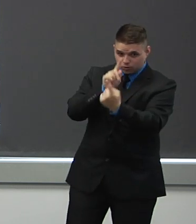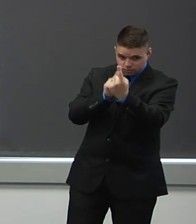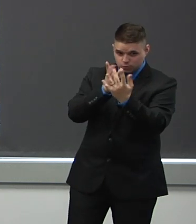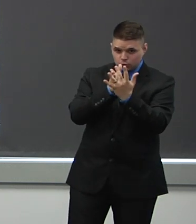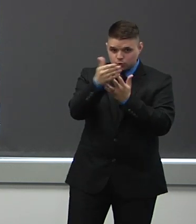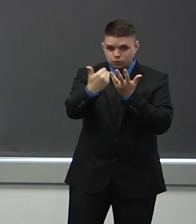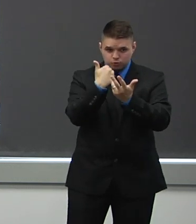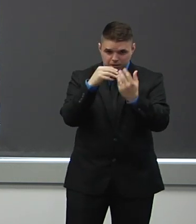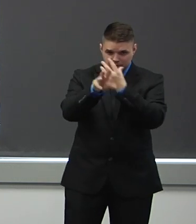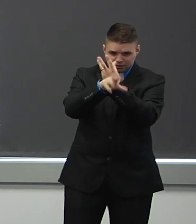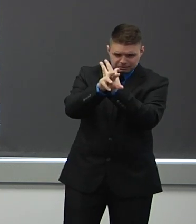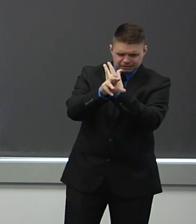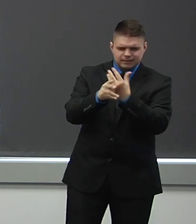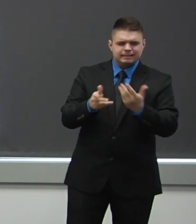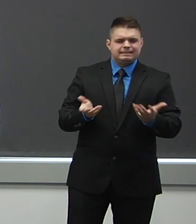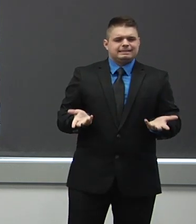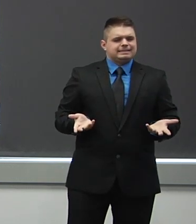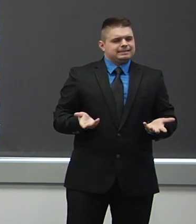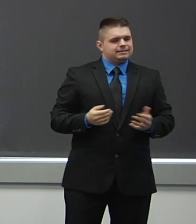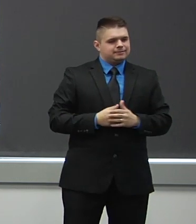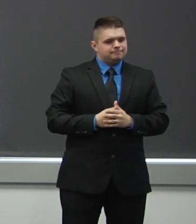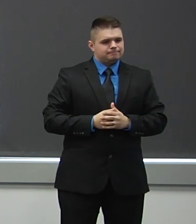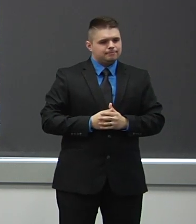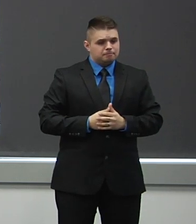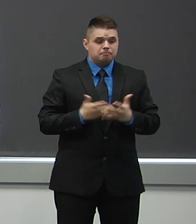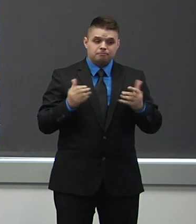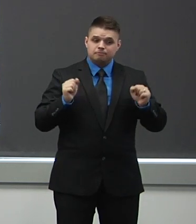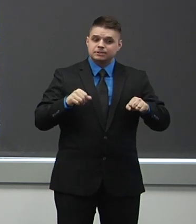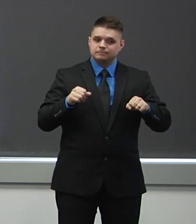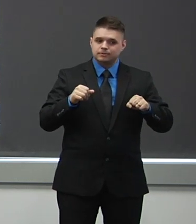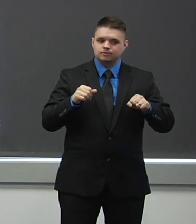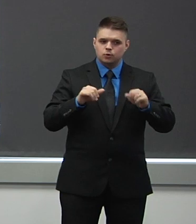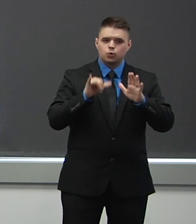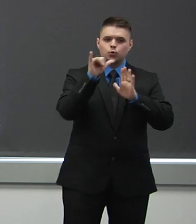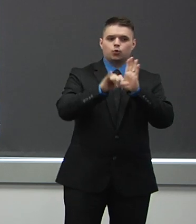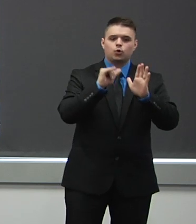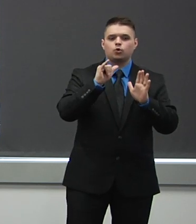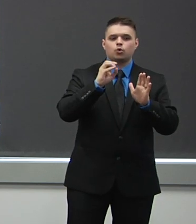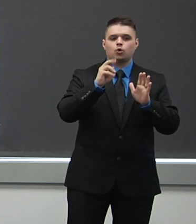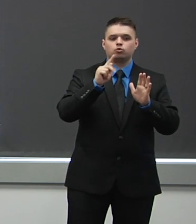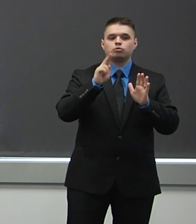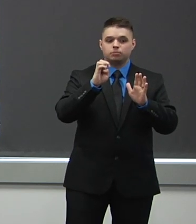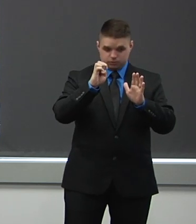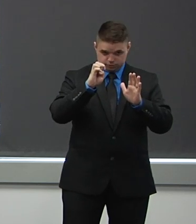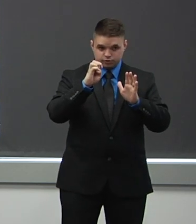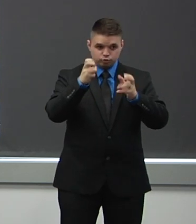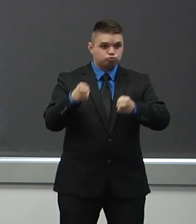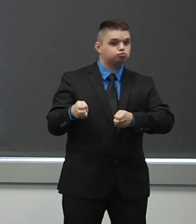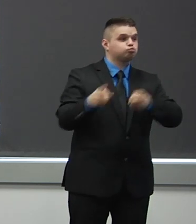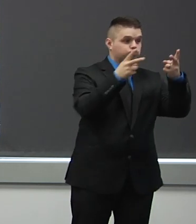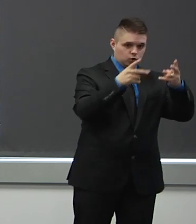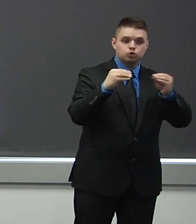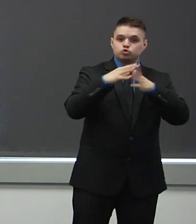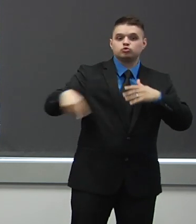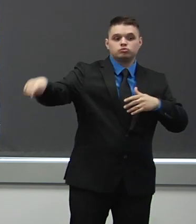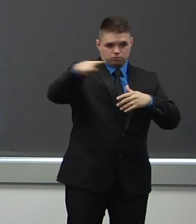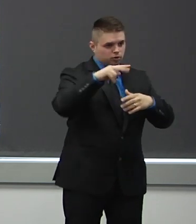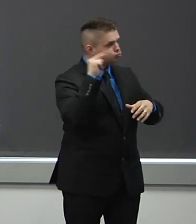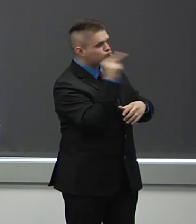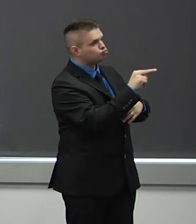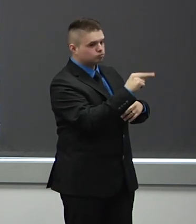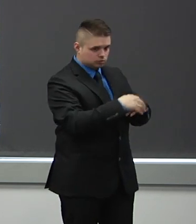even posting a YouTube of a teaching session and then the students receiving that. We have places in Eastern Oregon where they don't